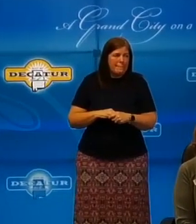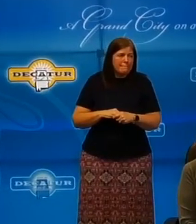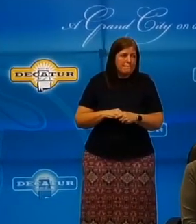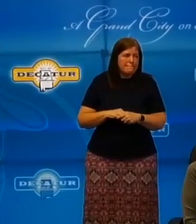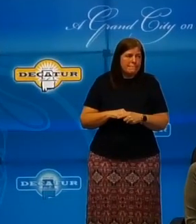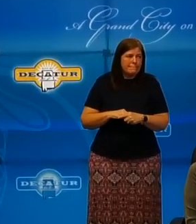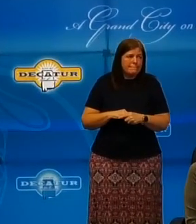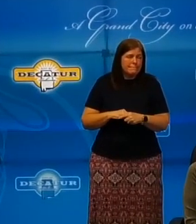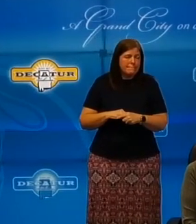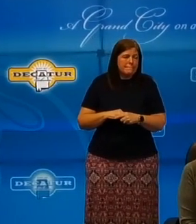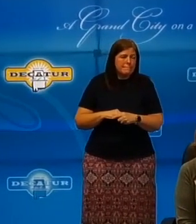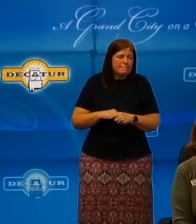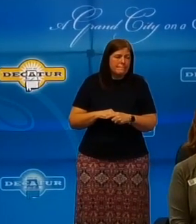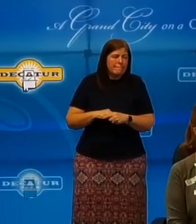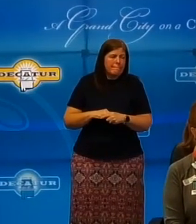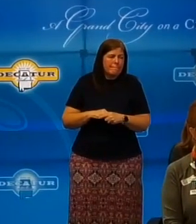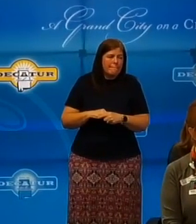Ashley, you have another question?